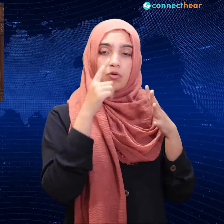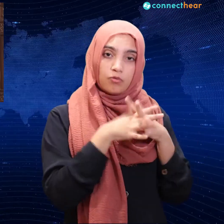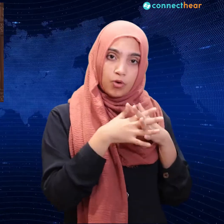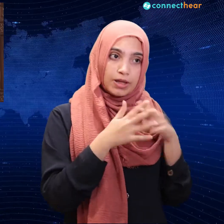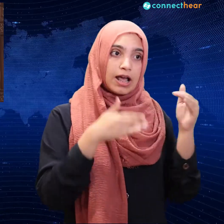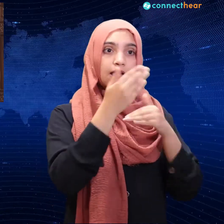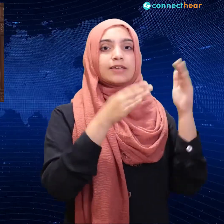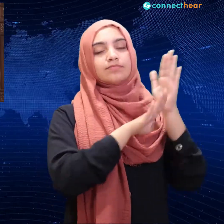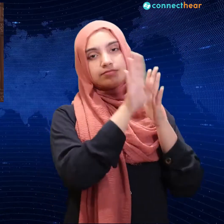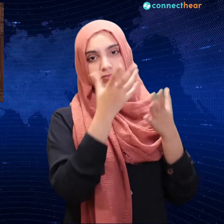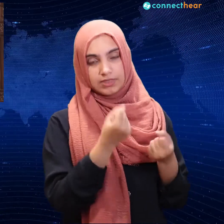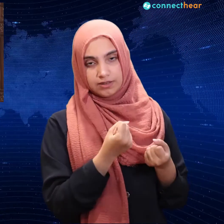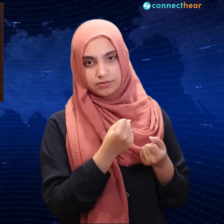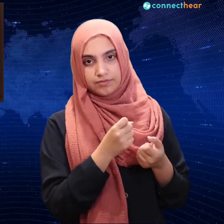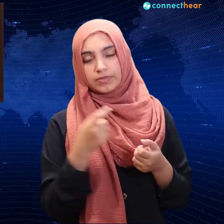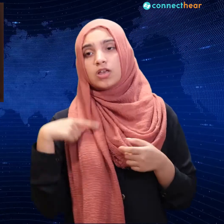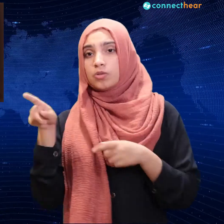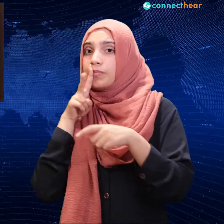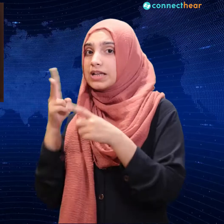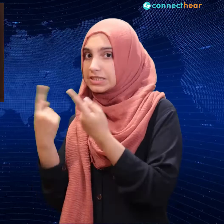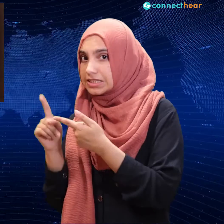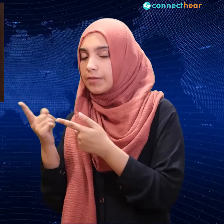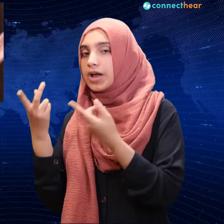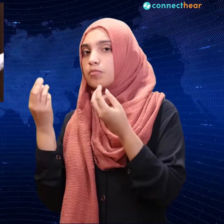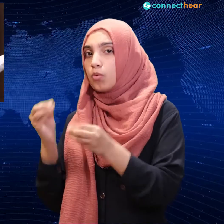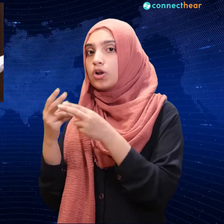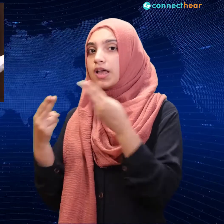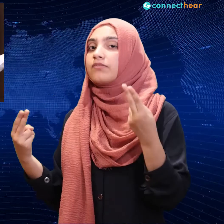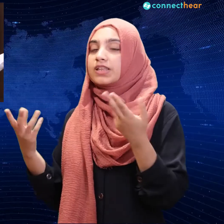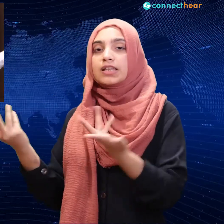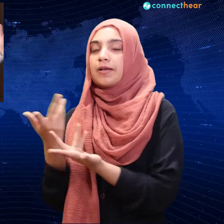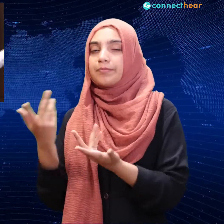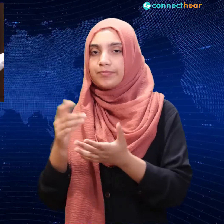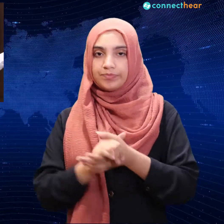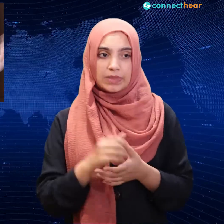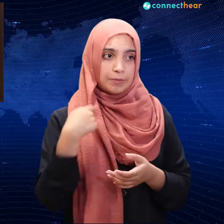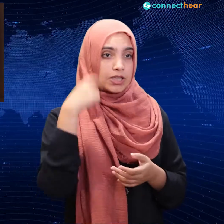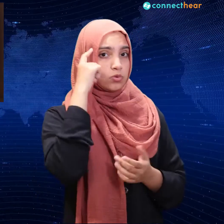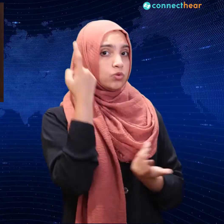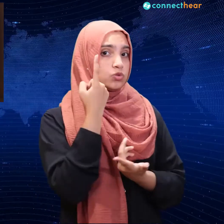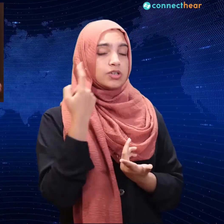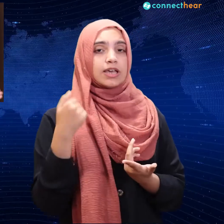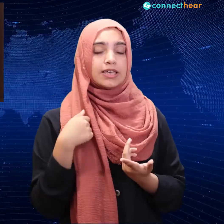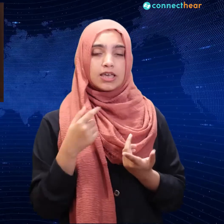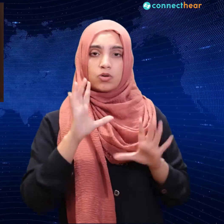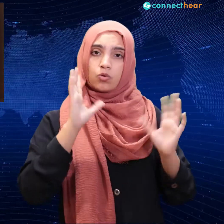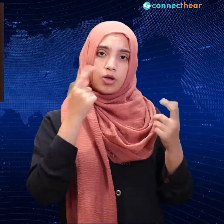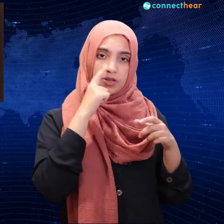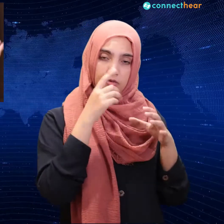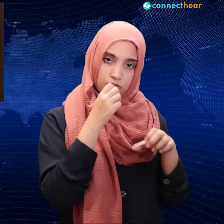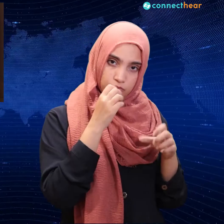won't allow for kids over the age of 8. As far as I've seen, that they have given statements that they will allow women to